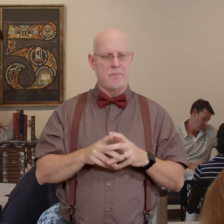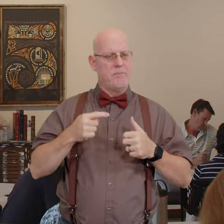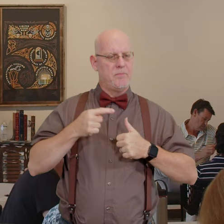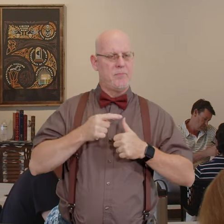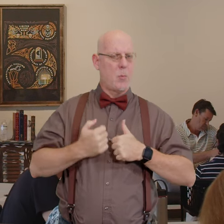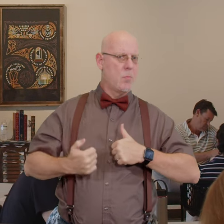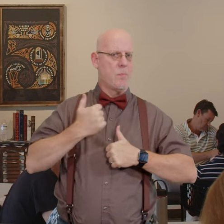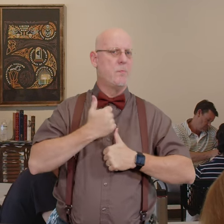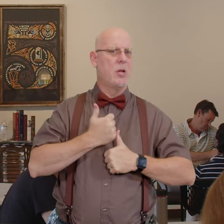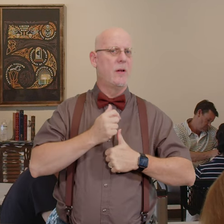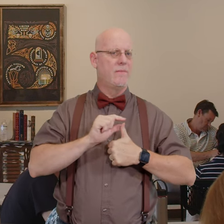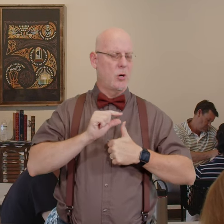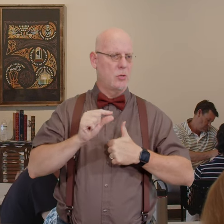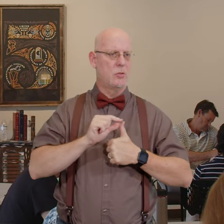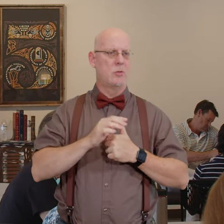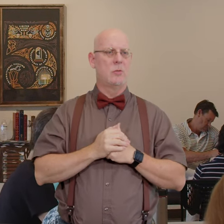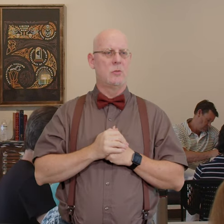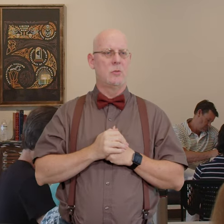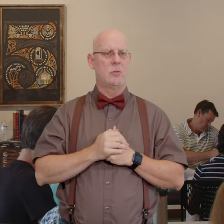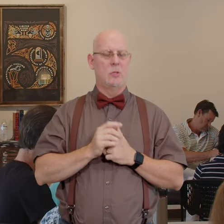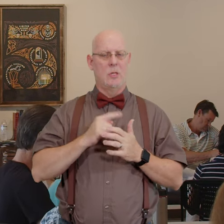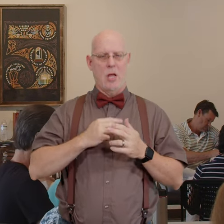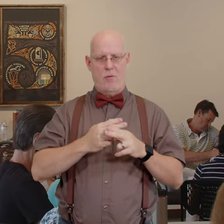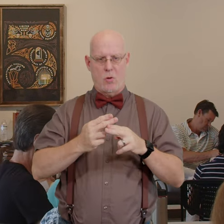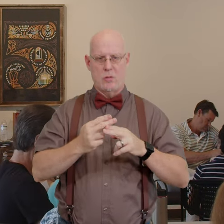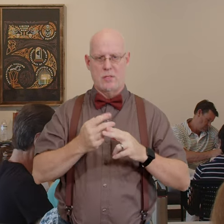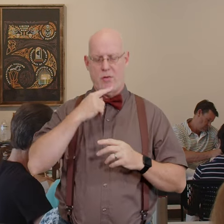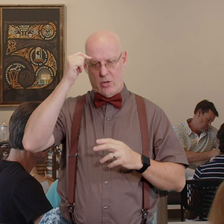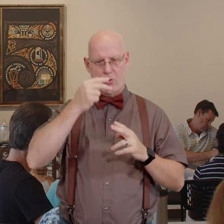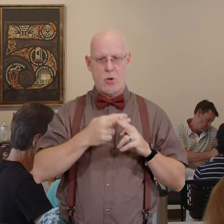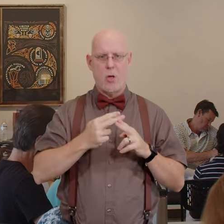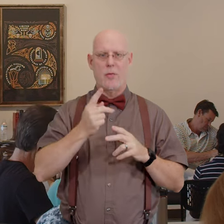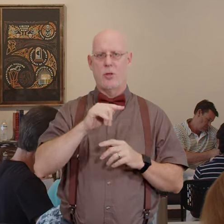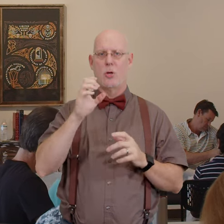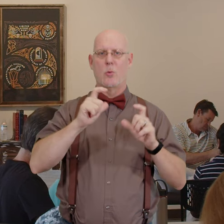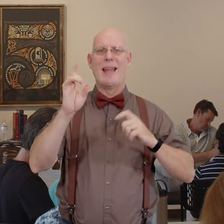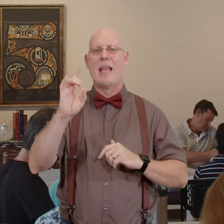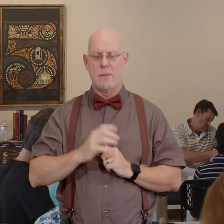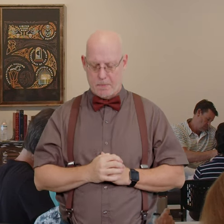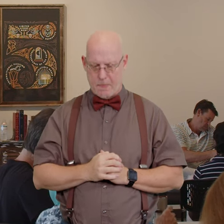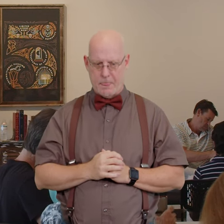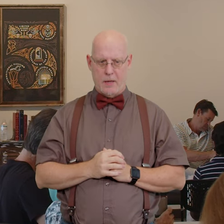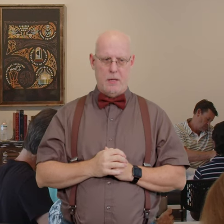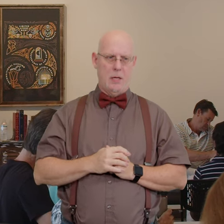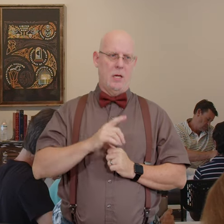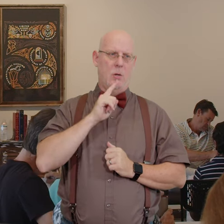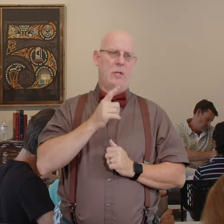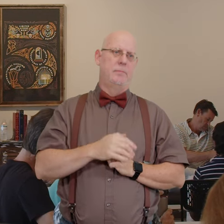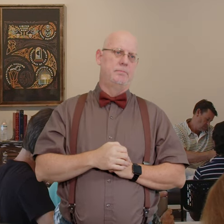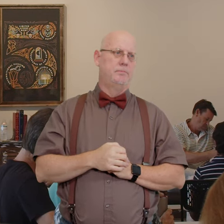This is the premier text right here in what I've called oftentimes and what theologians call the Great Eight. It's